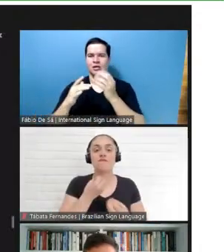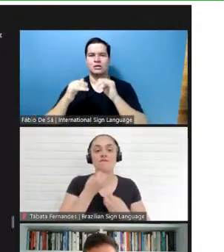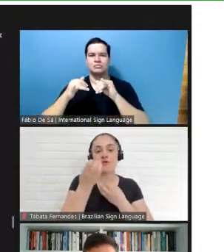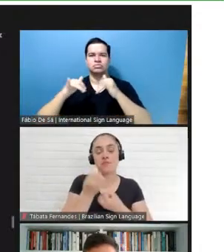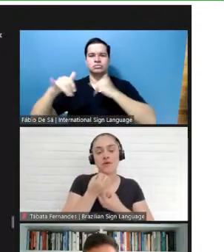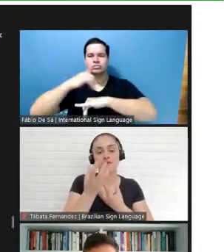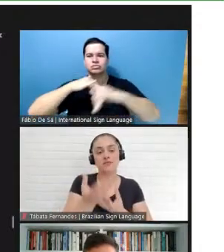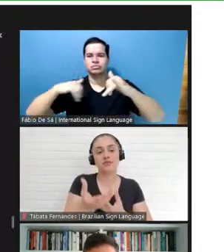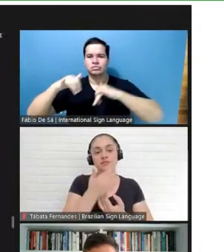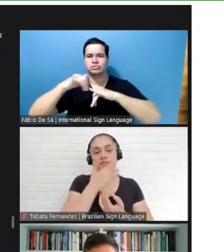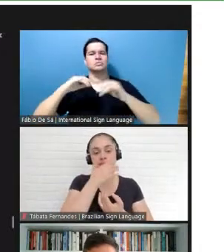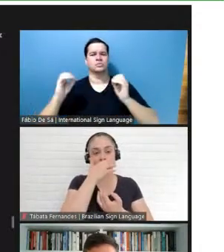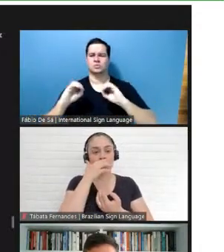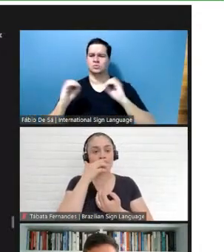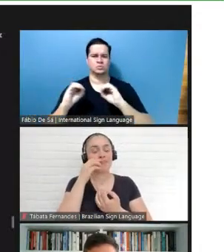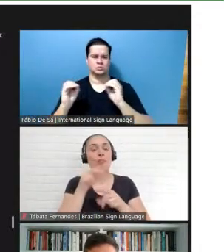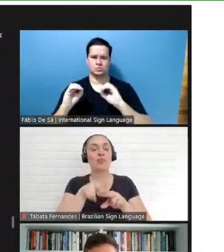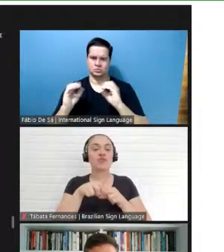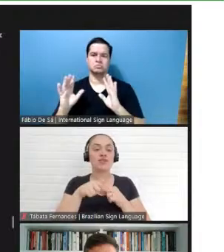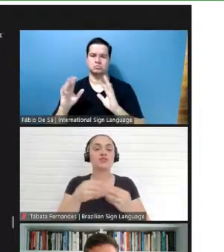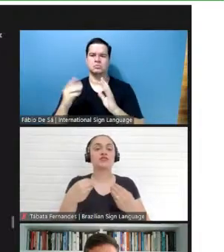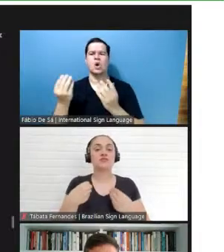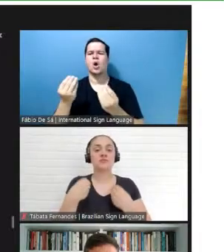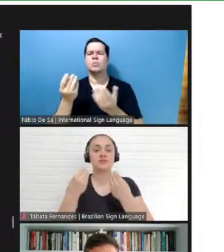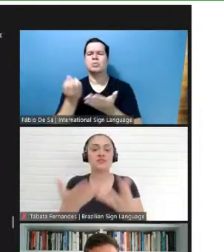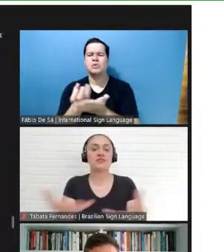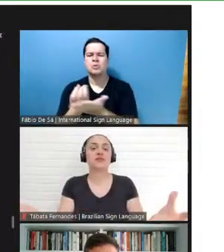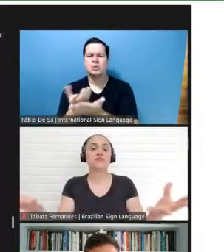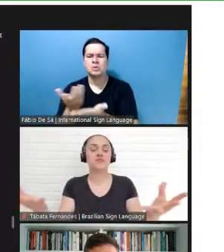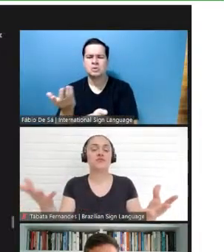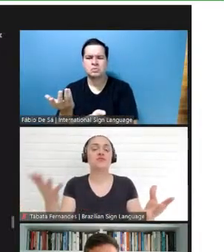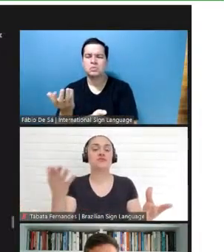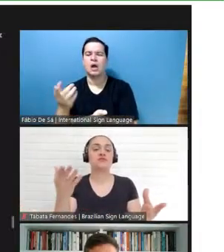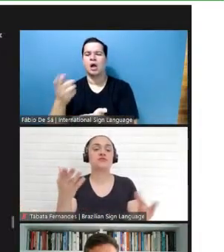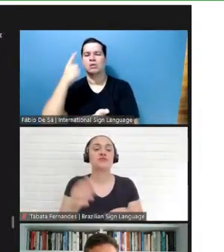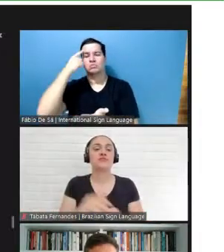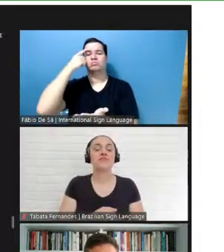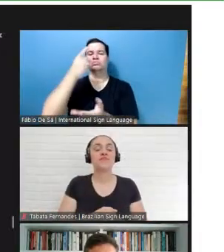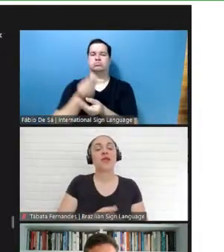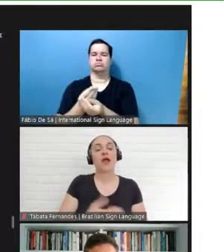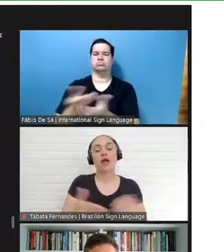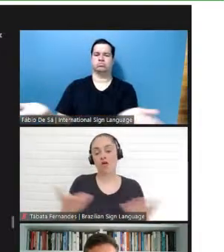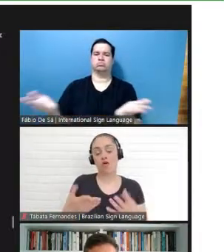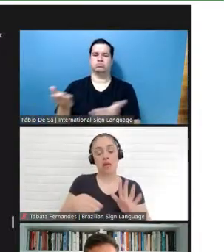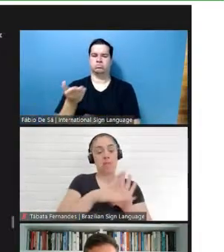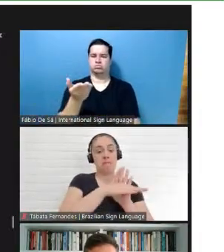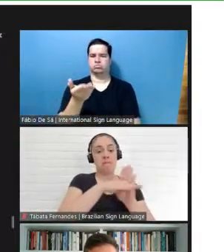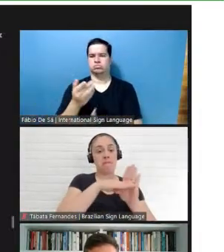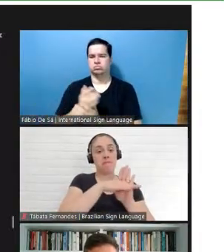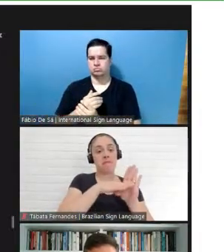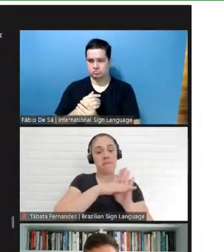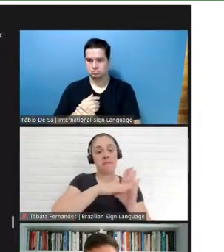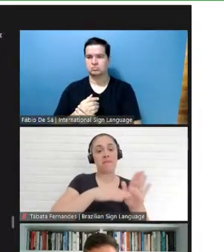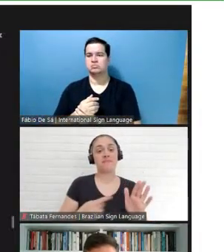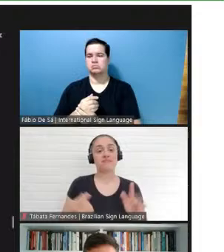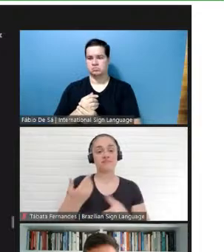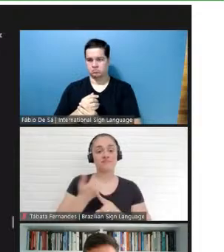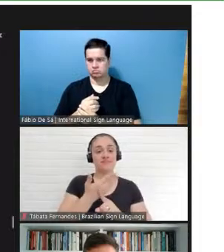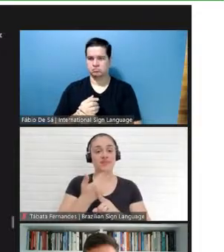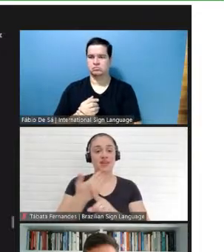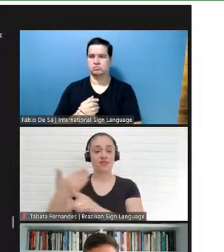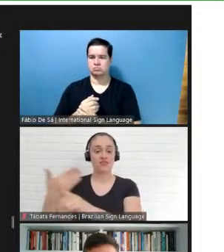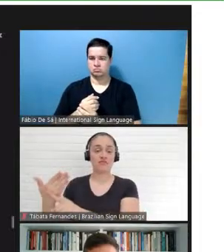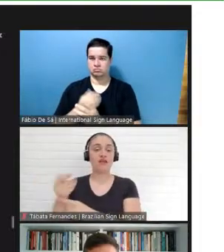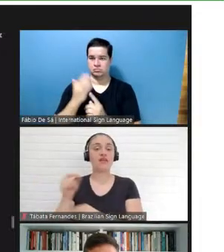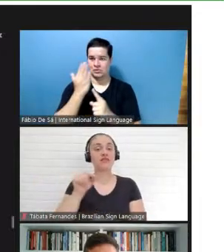teacher themselves or by somebody in the classroom. Medium-tech devices, reasonably complicated, and I'll take you through some examples of what